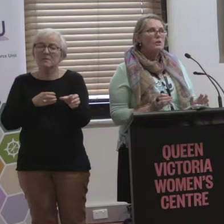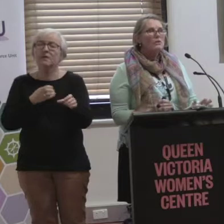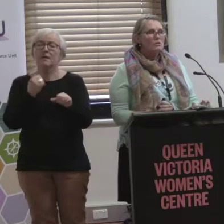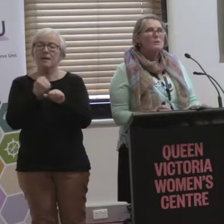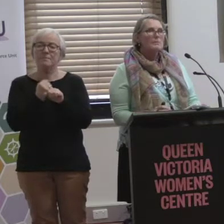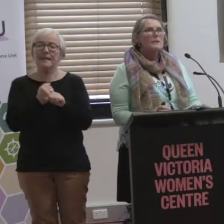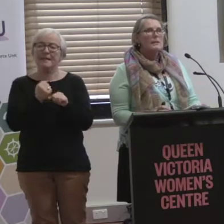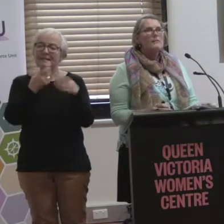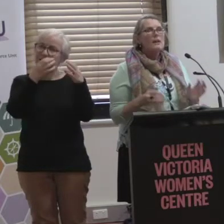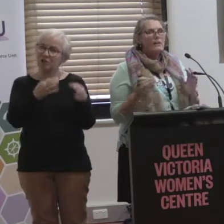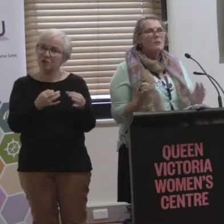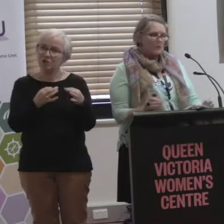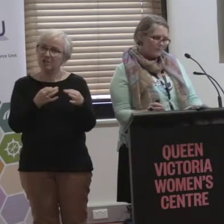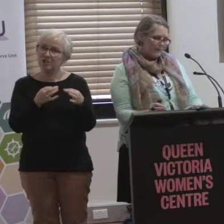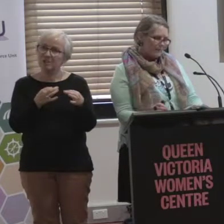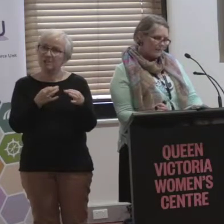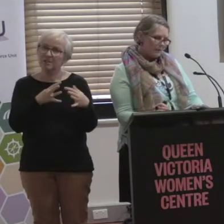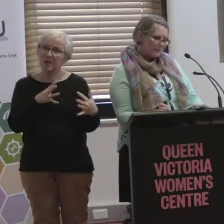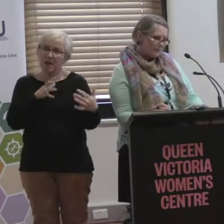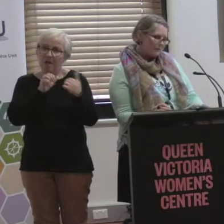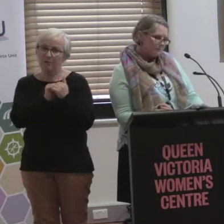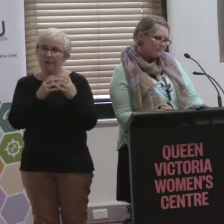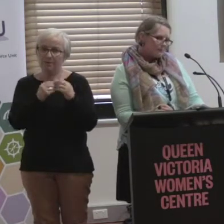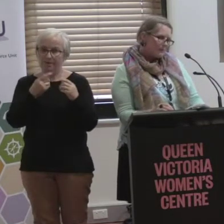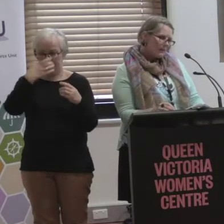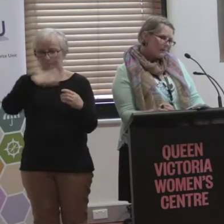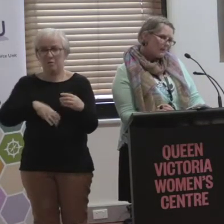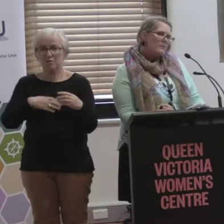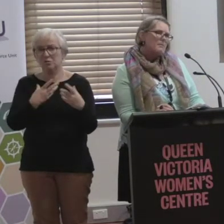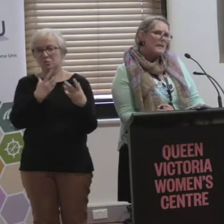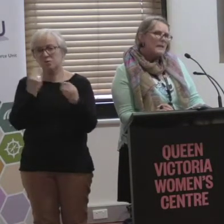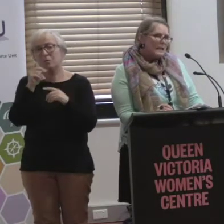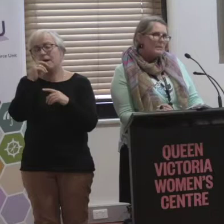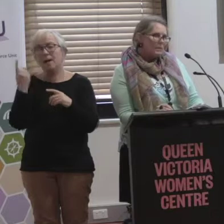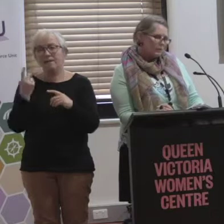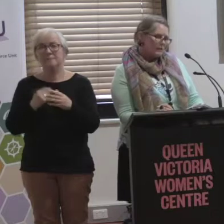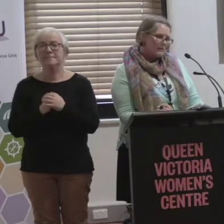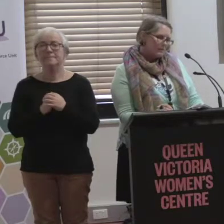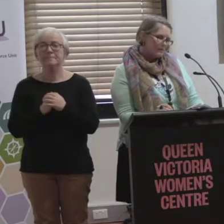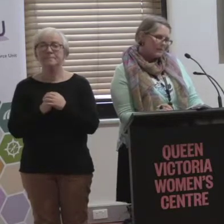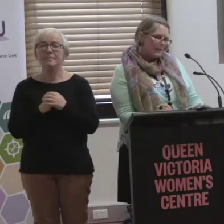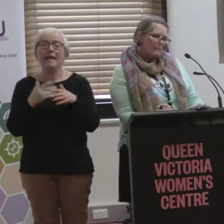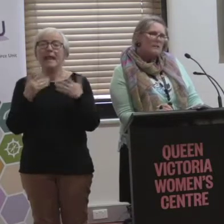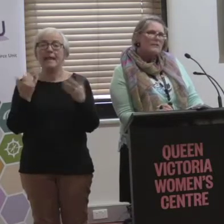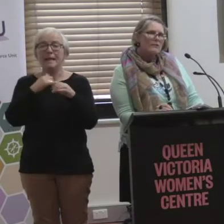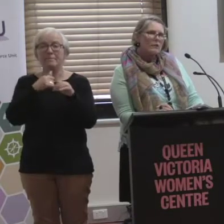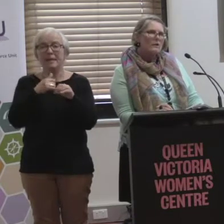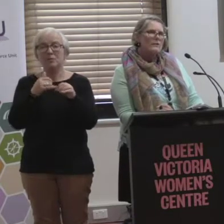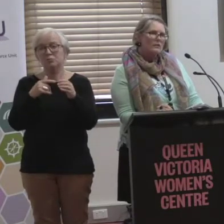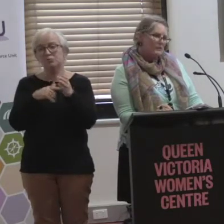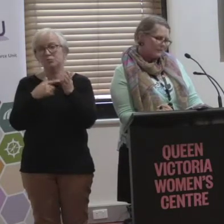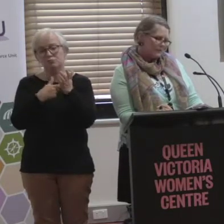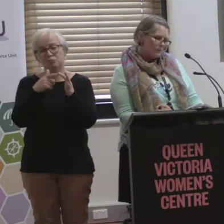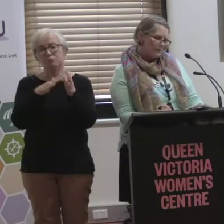decision that you strongly believe they would have made themselves. So any medical treatment decision maker must